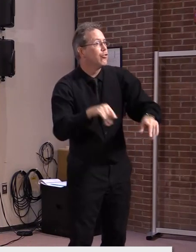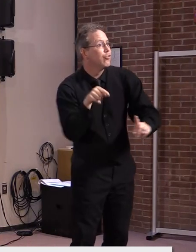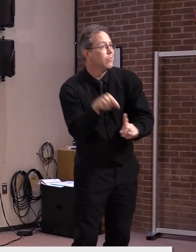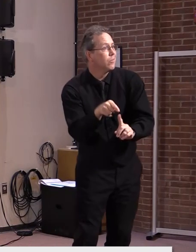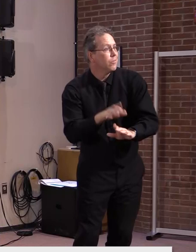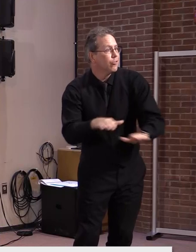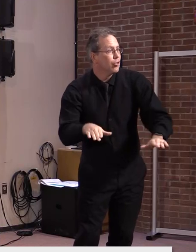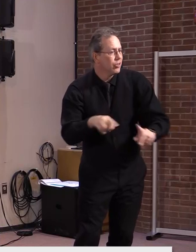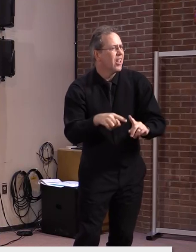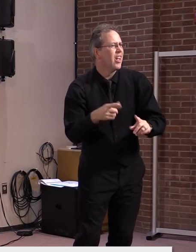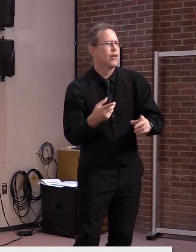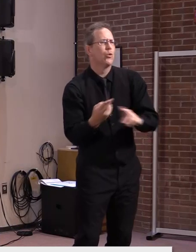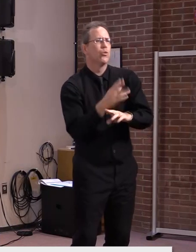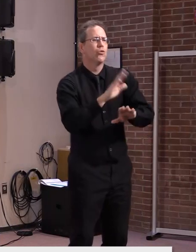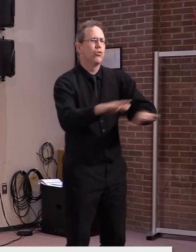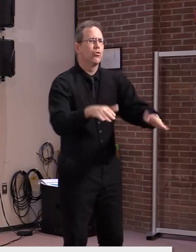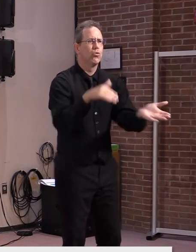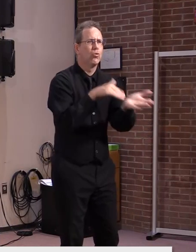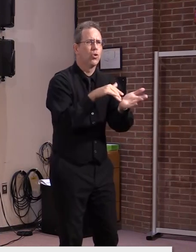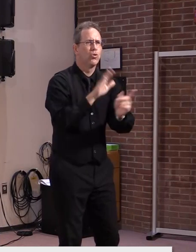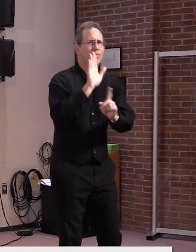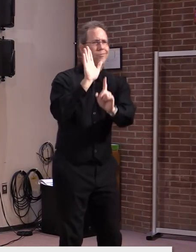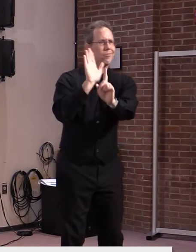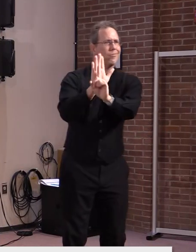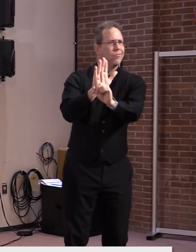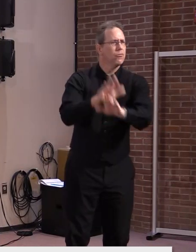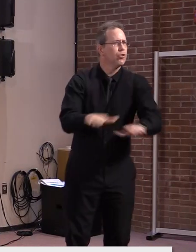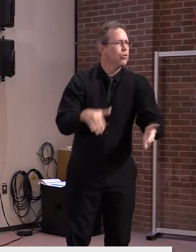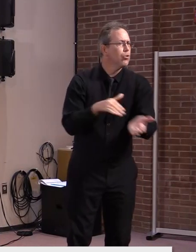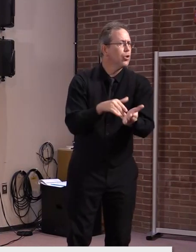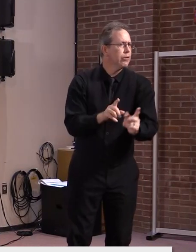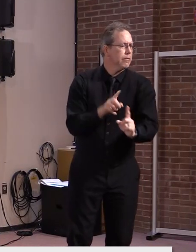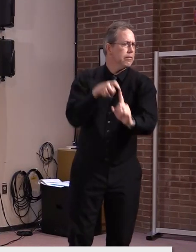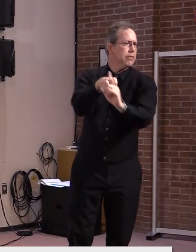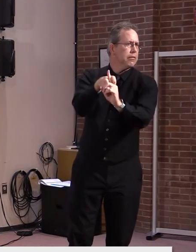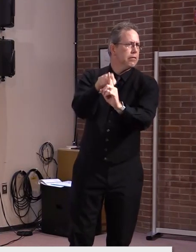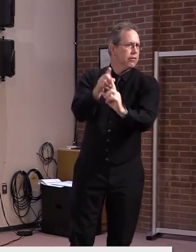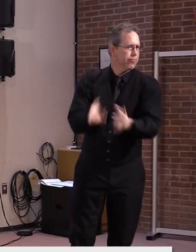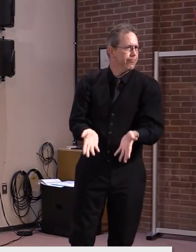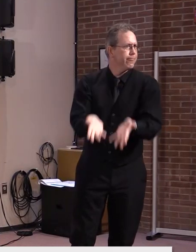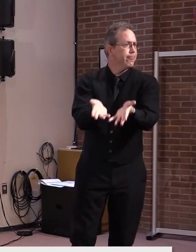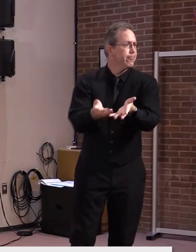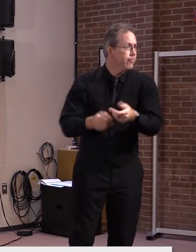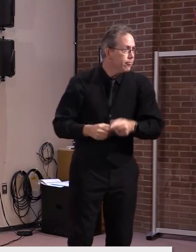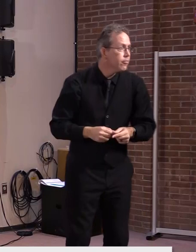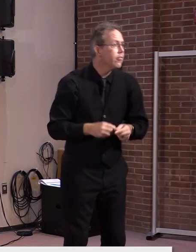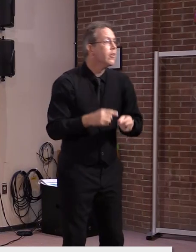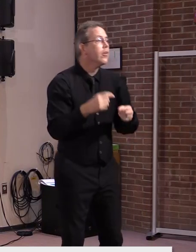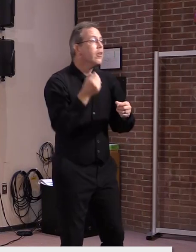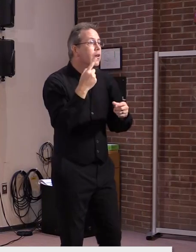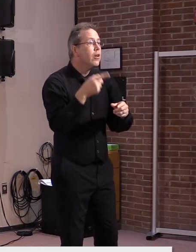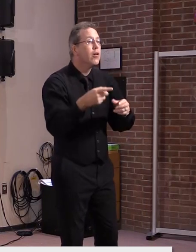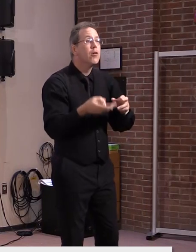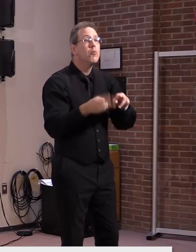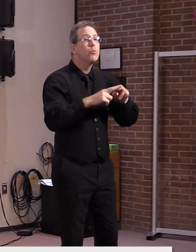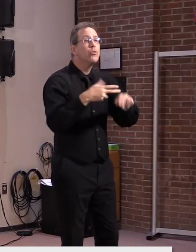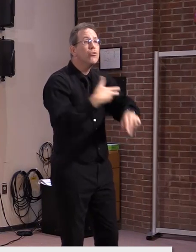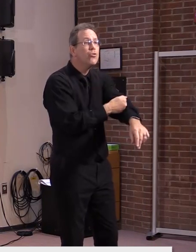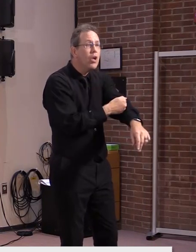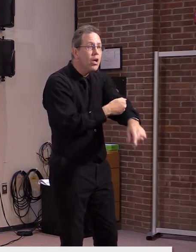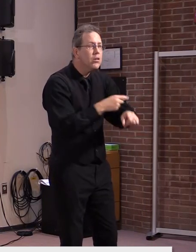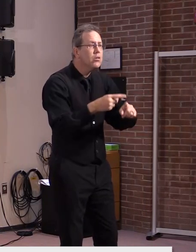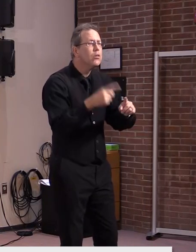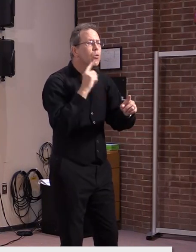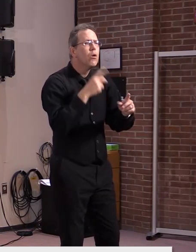well. And we are rolling out boosters to all eligible groups at the same